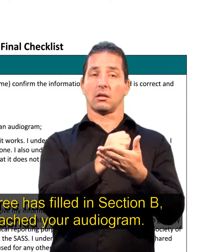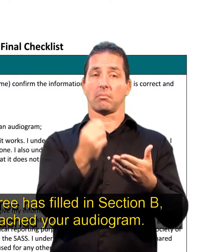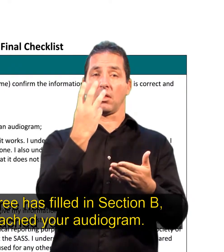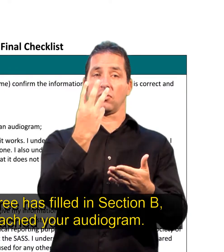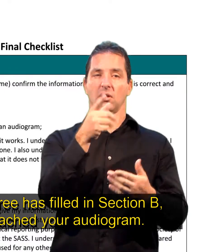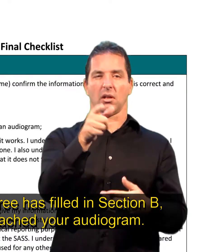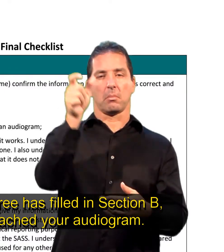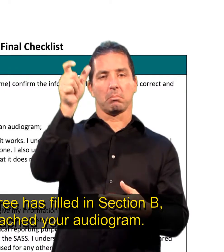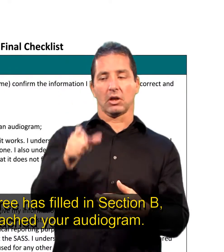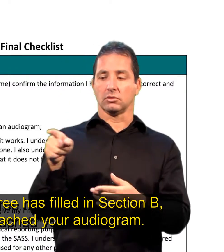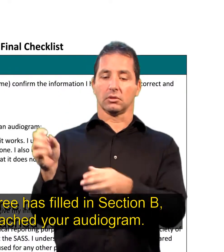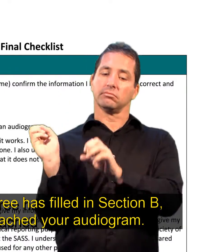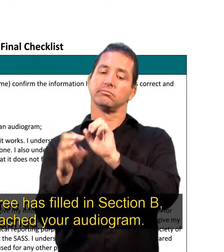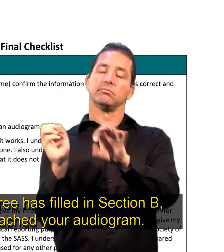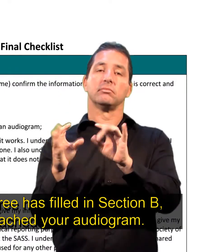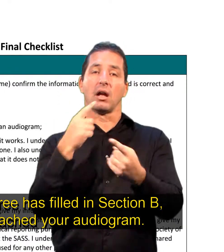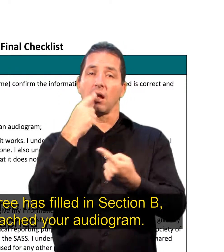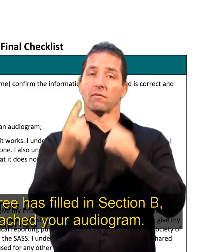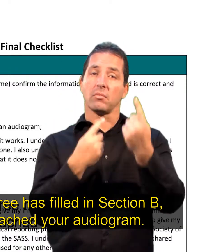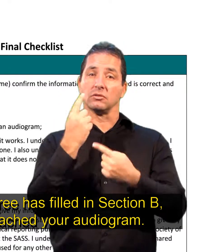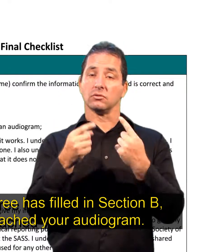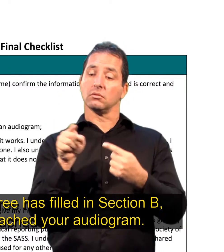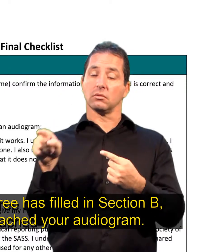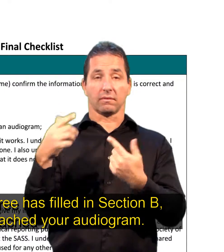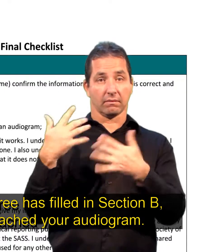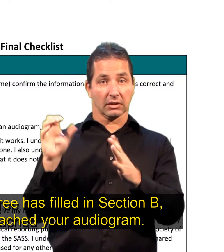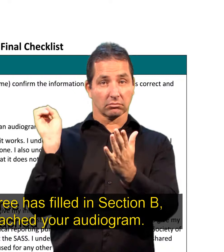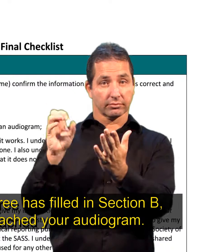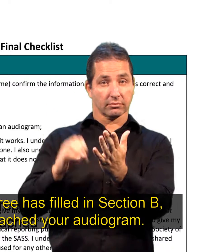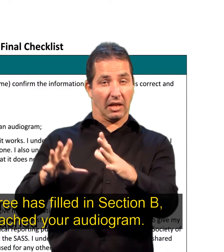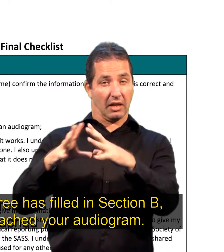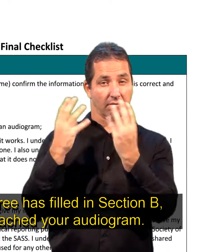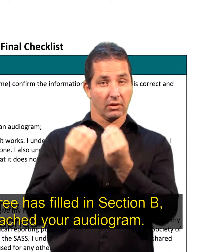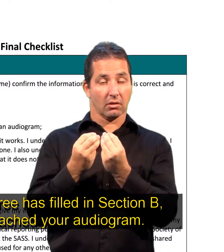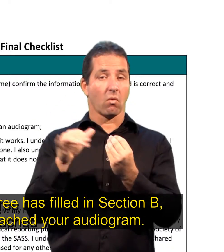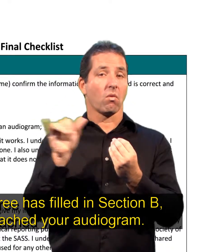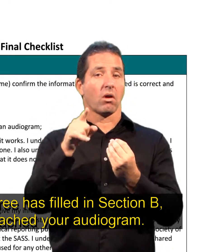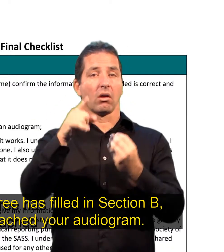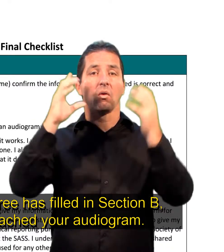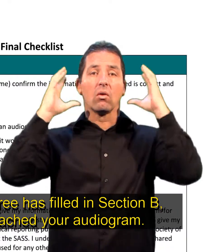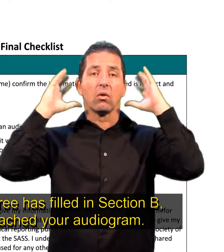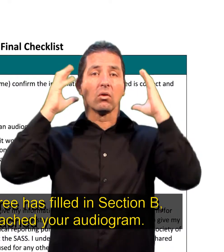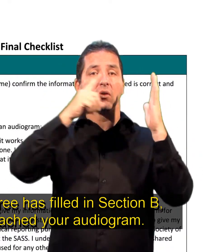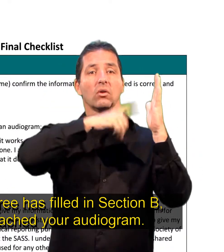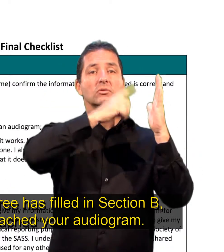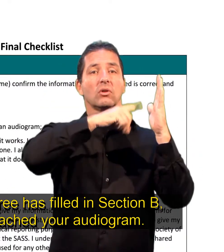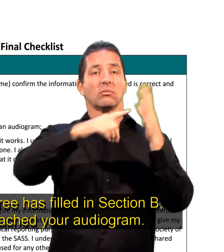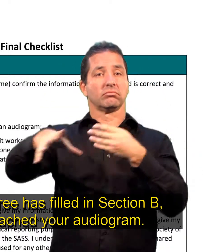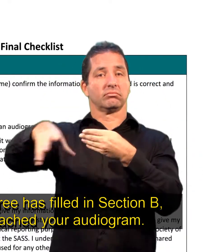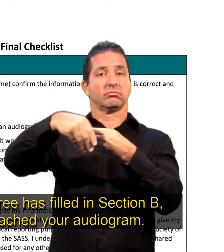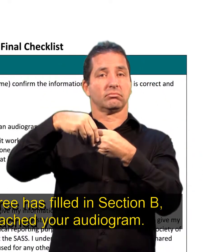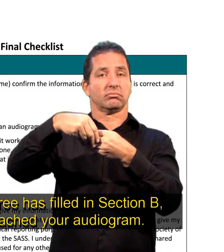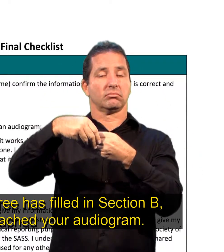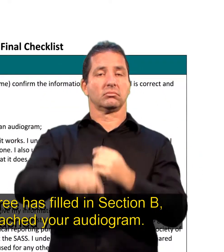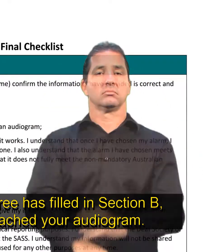3. Make sure your referee has filled in Section B, or that you have attached your audiogram.